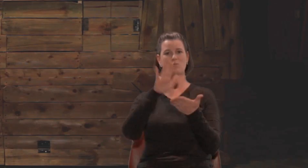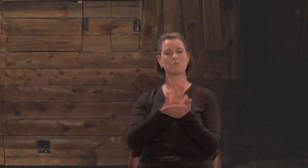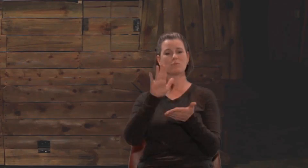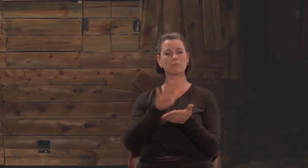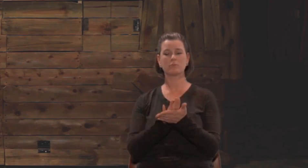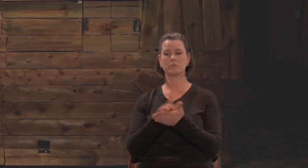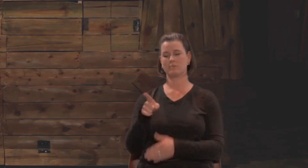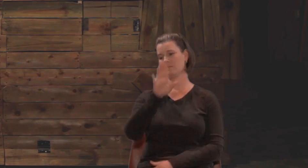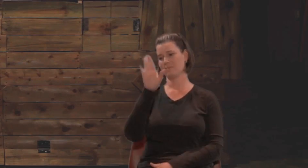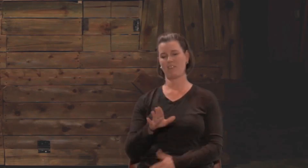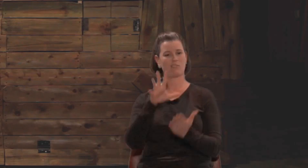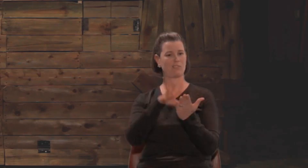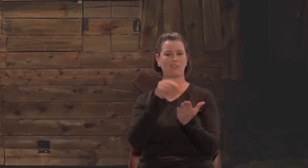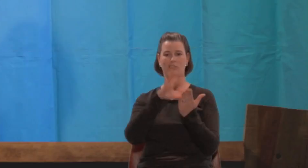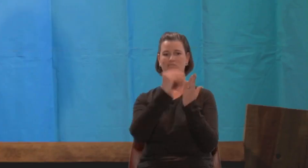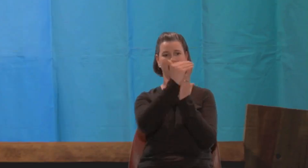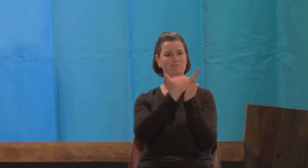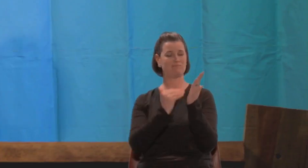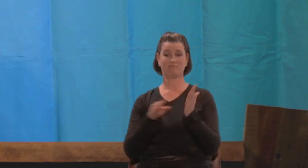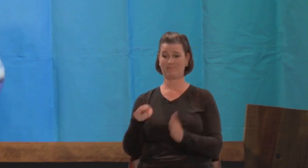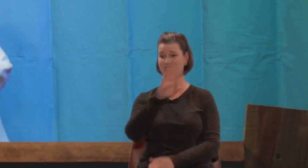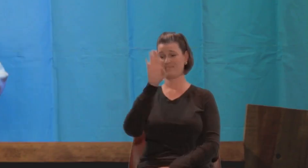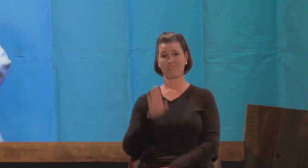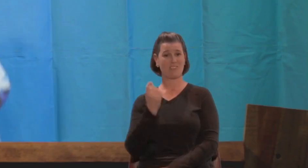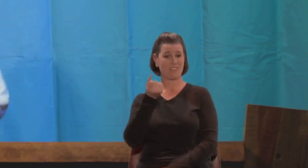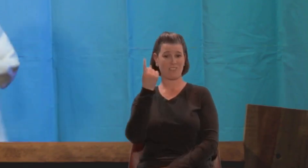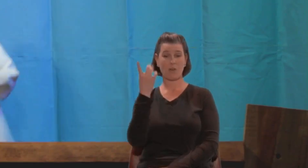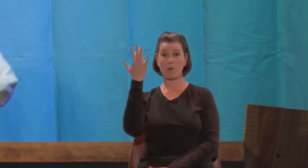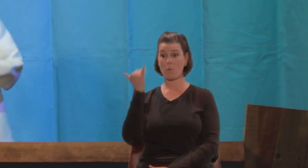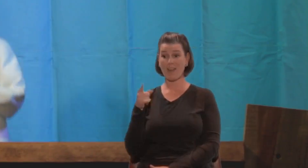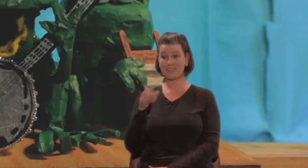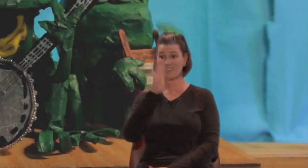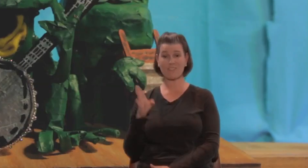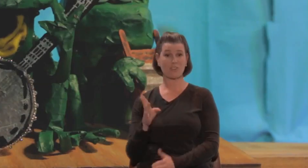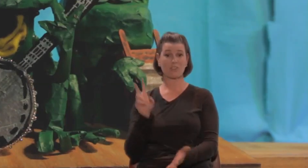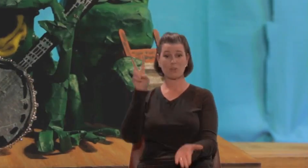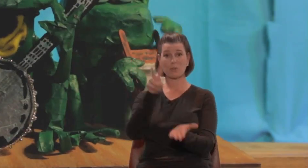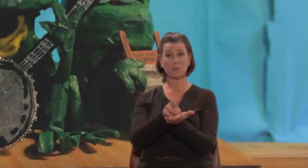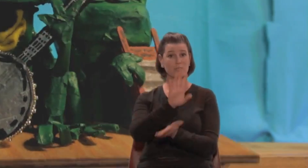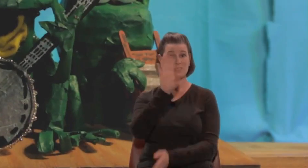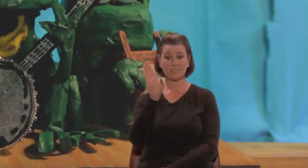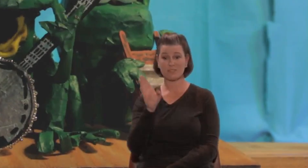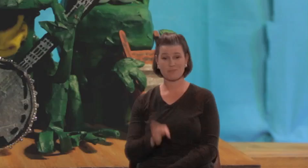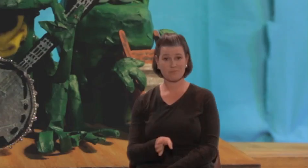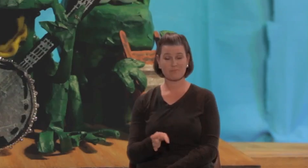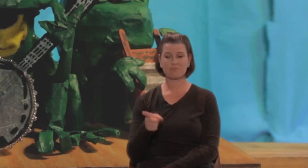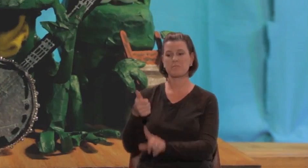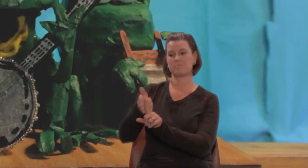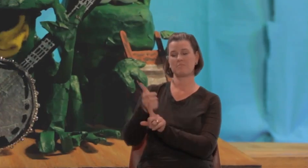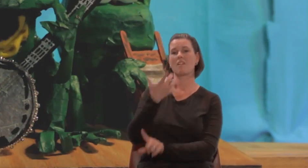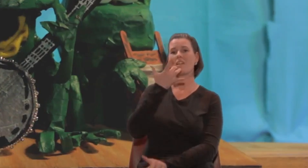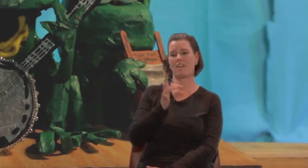never learned a lesson, so he'll never understand, because he never loses. He's a